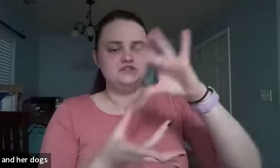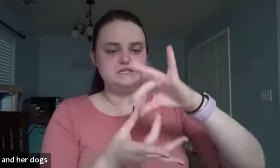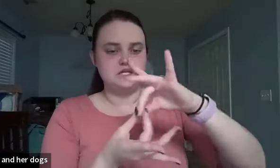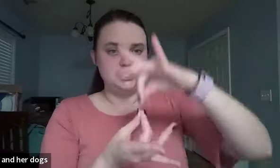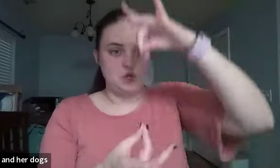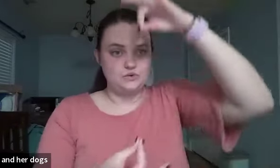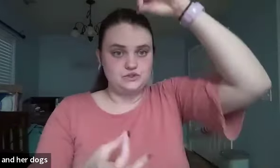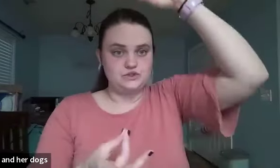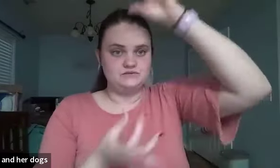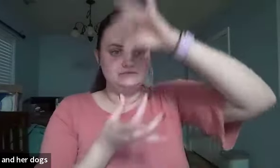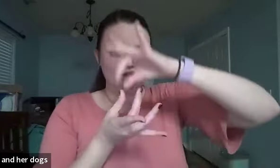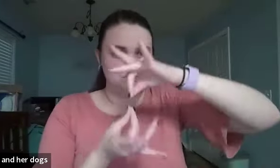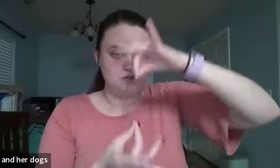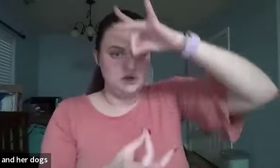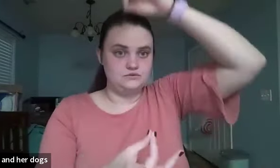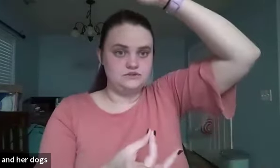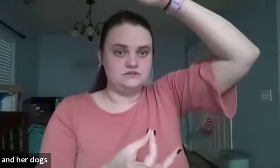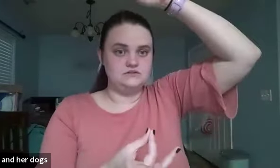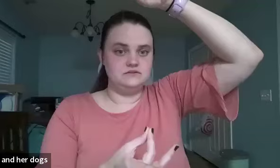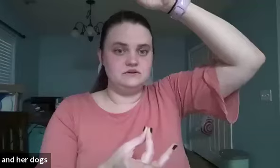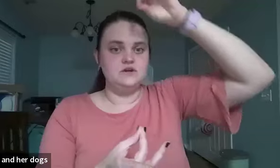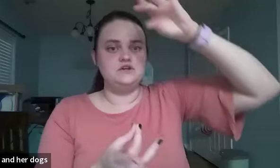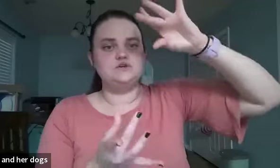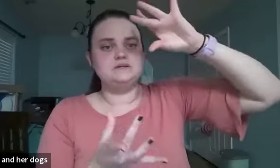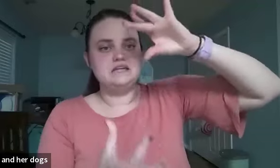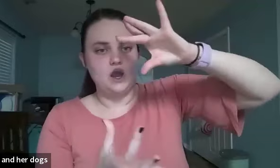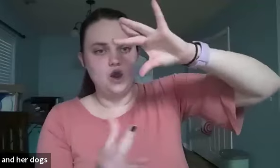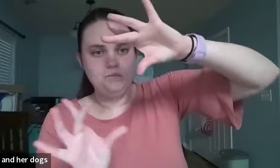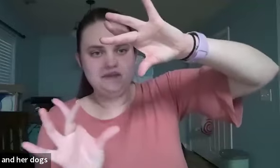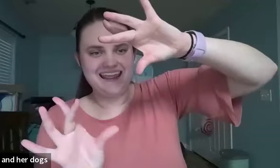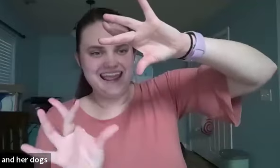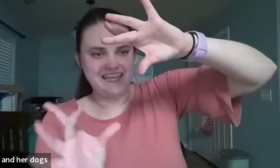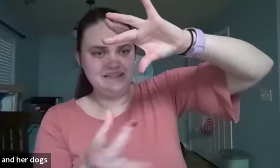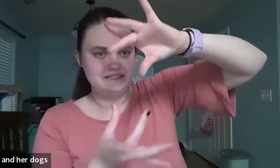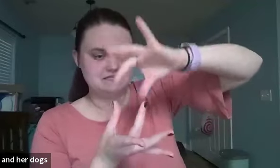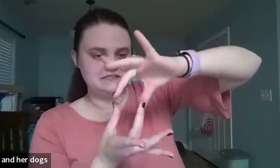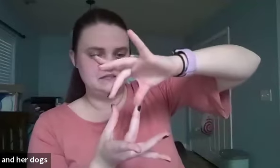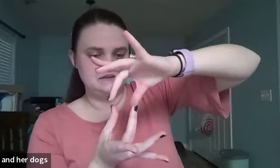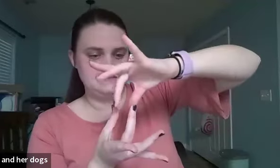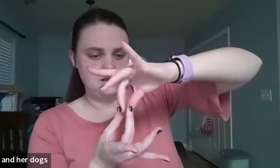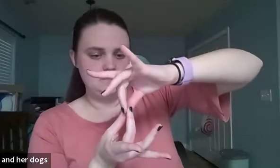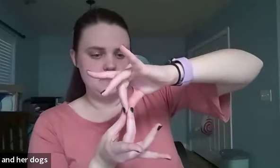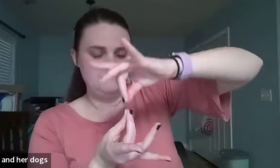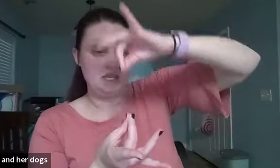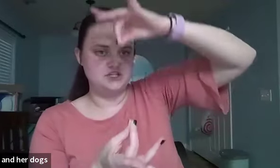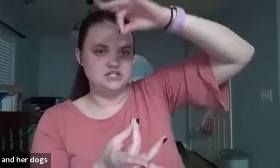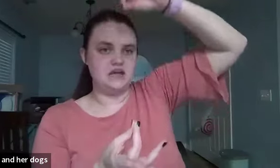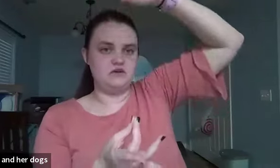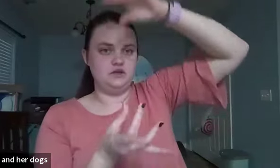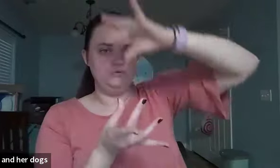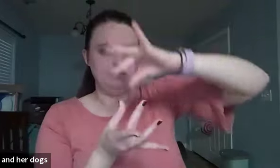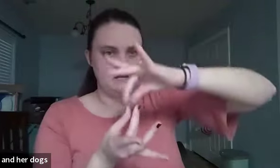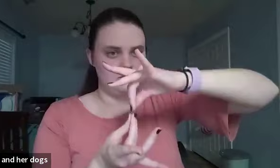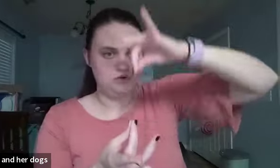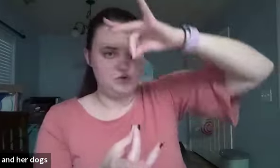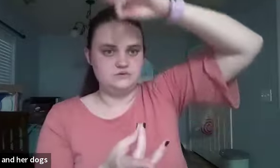So it's ghost. Ghost. So it's like open 8s that come and pinch together and you pull it out.